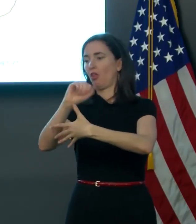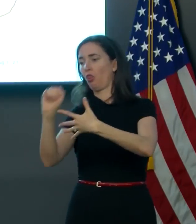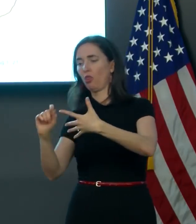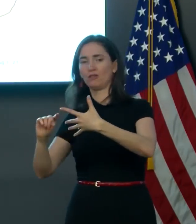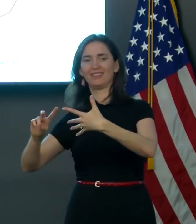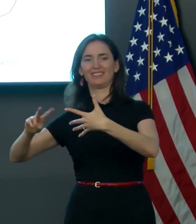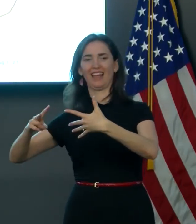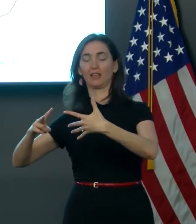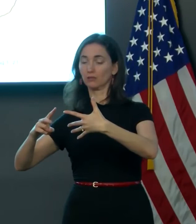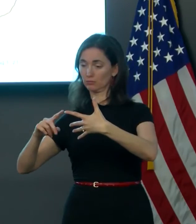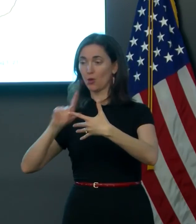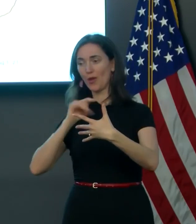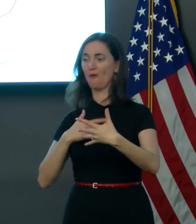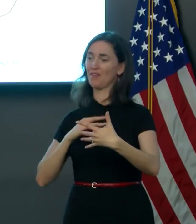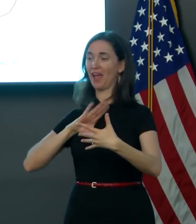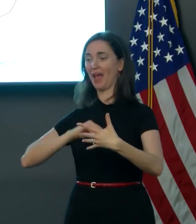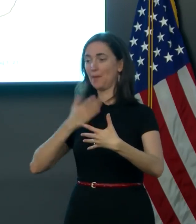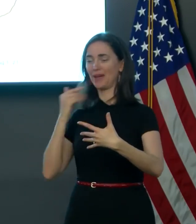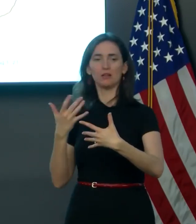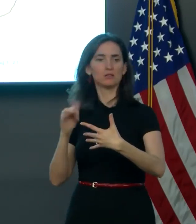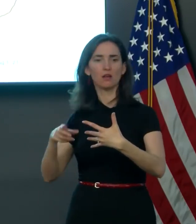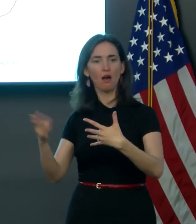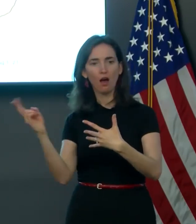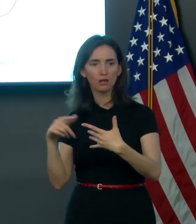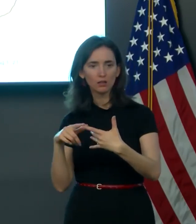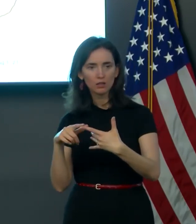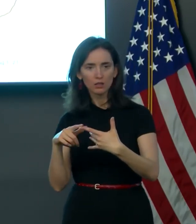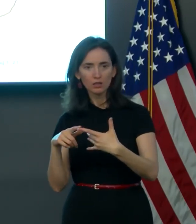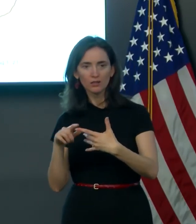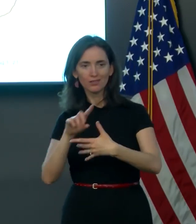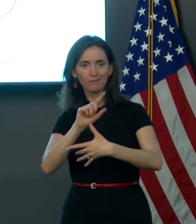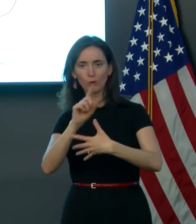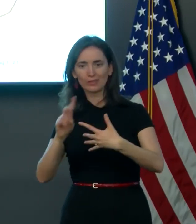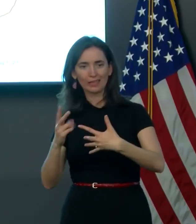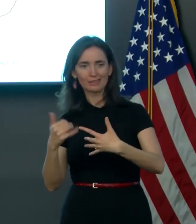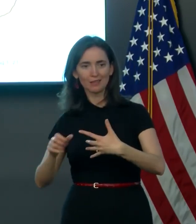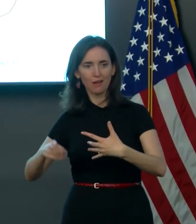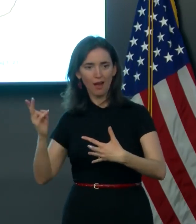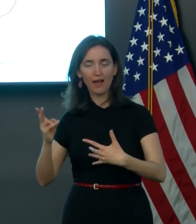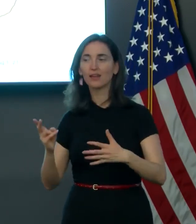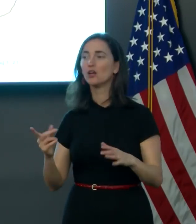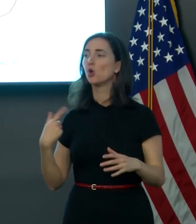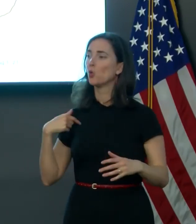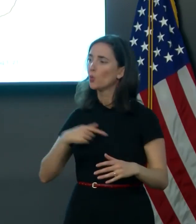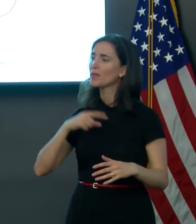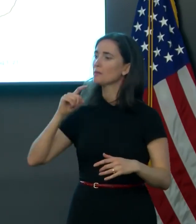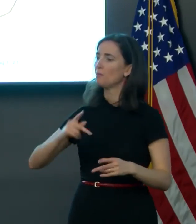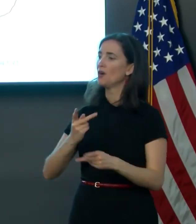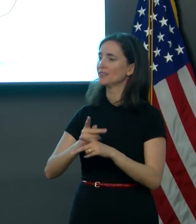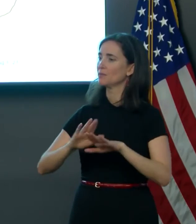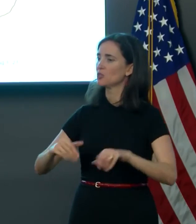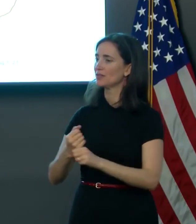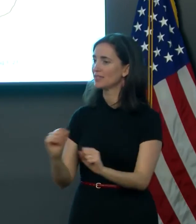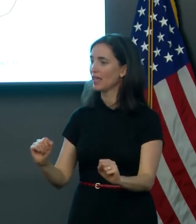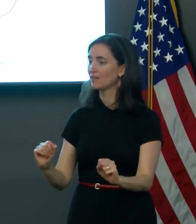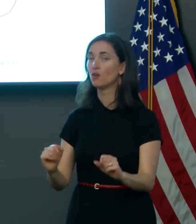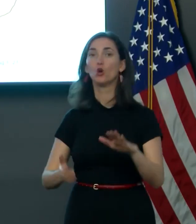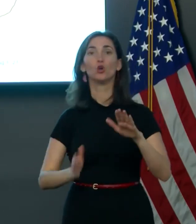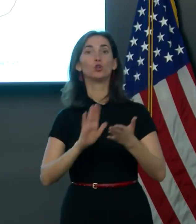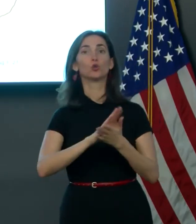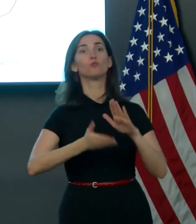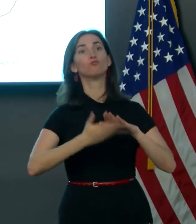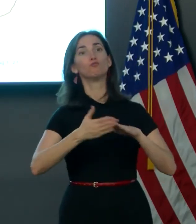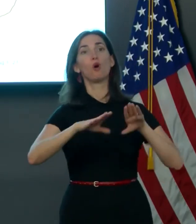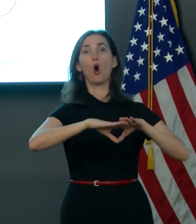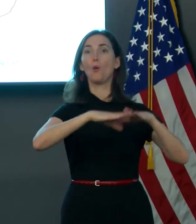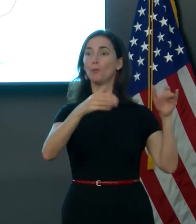feel really better about that. And so we have to keep our children safe. You cannot keep schools open and children